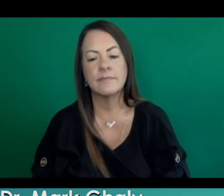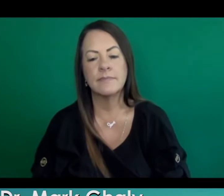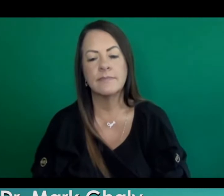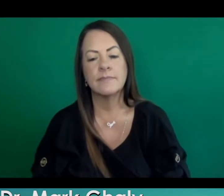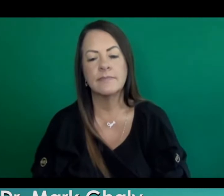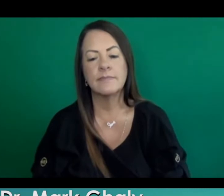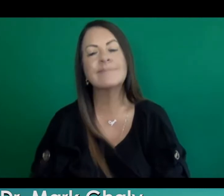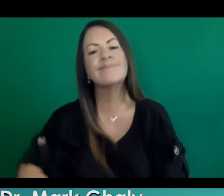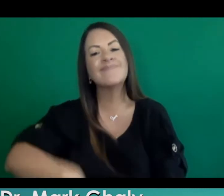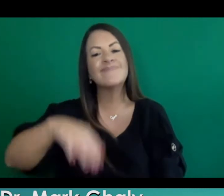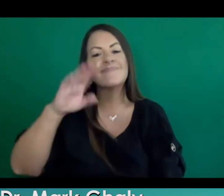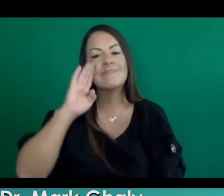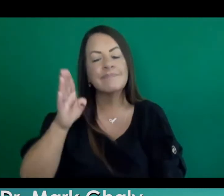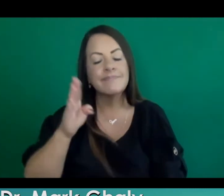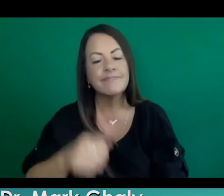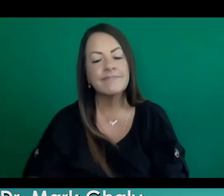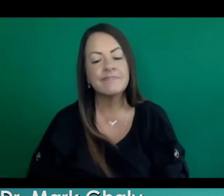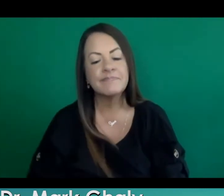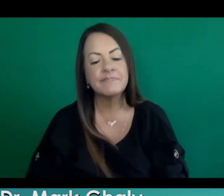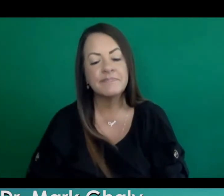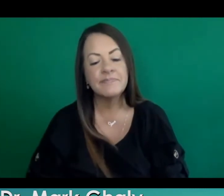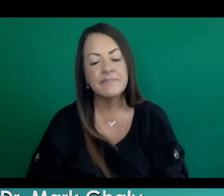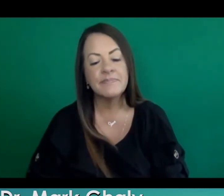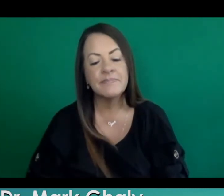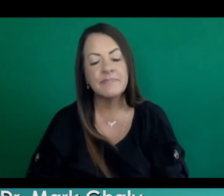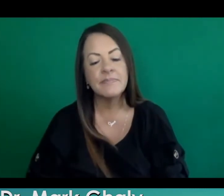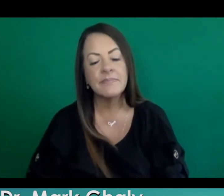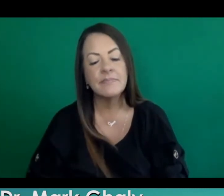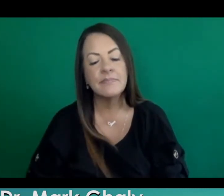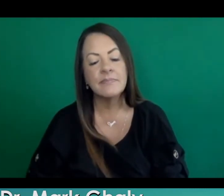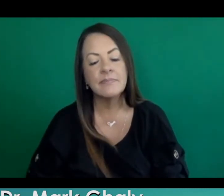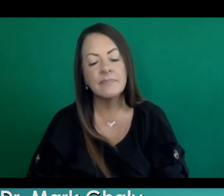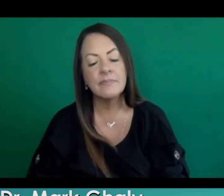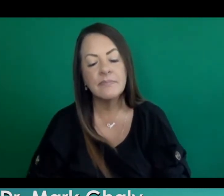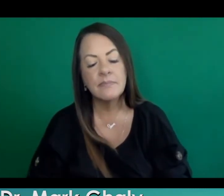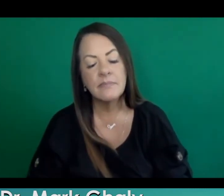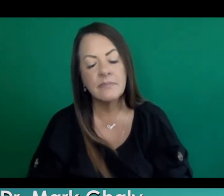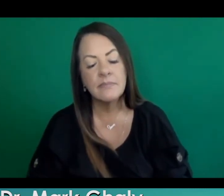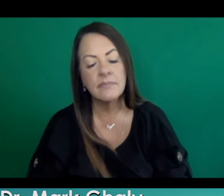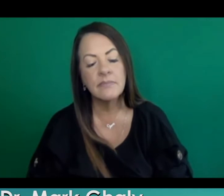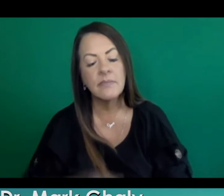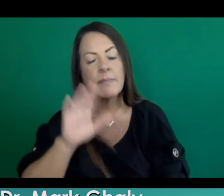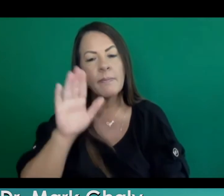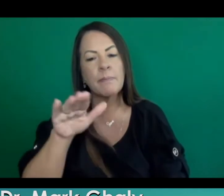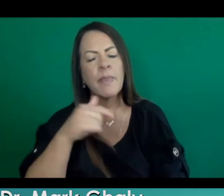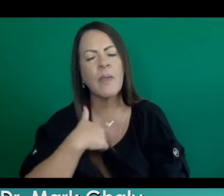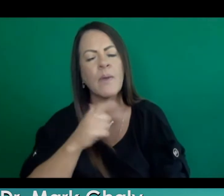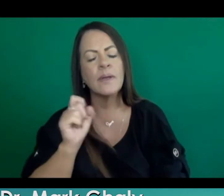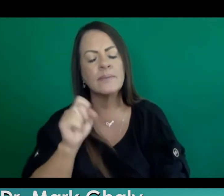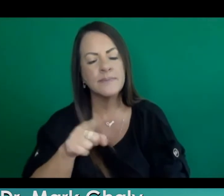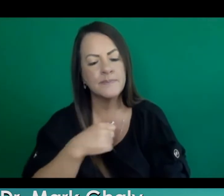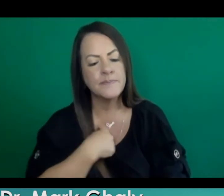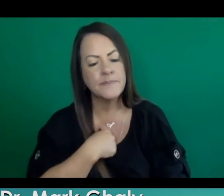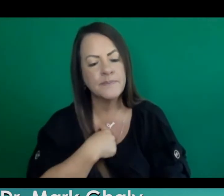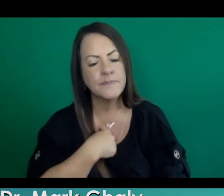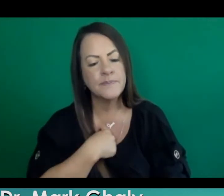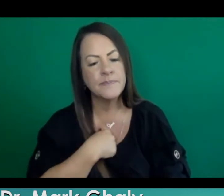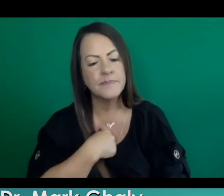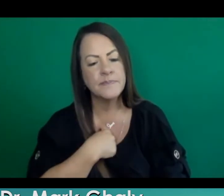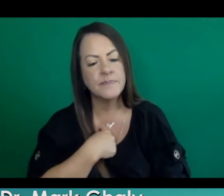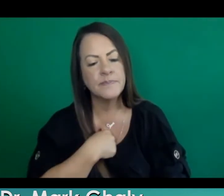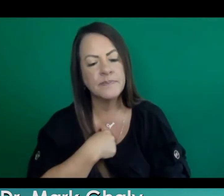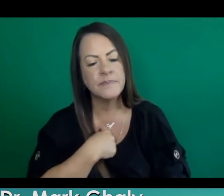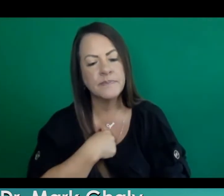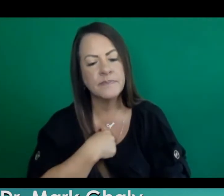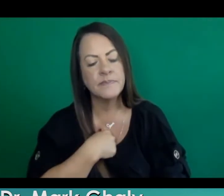Hi, thanks for taking the question. So the county has just seen its 14-day case rate